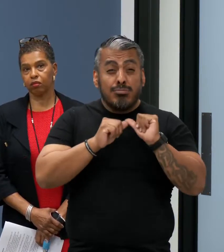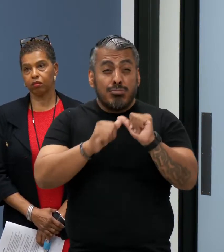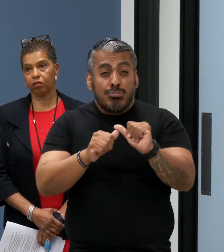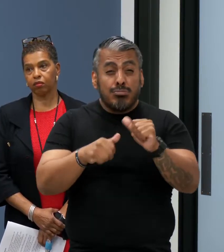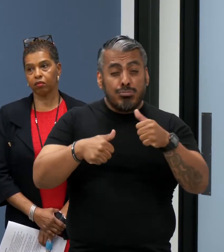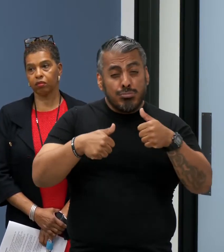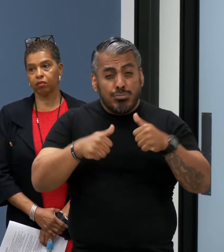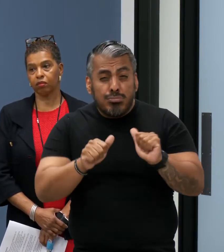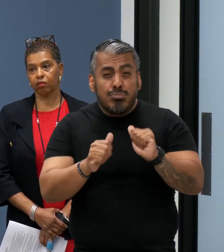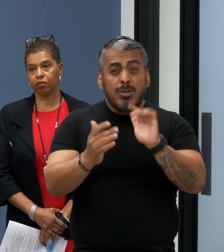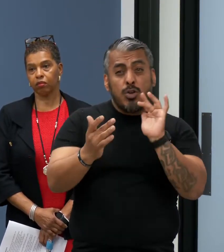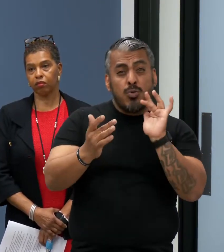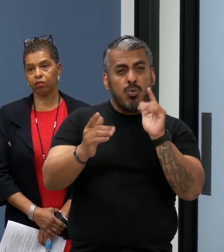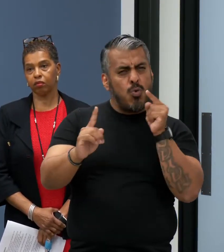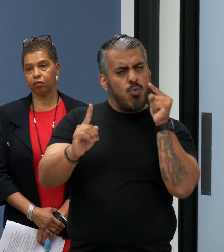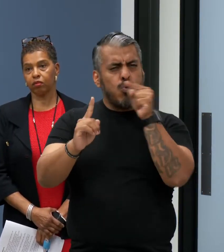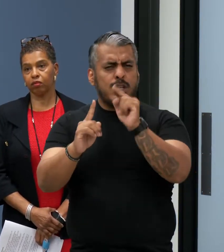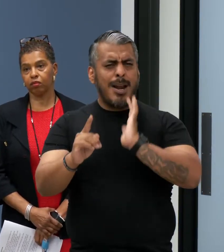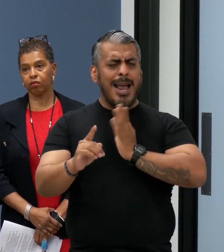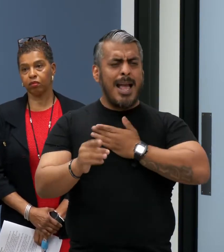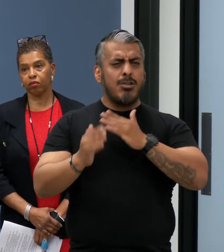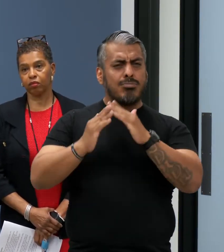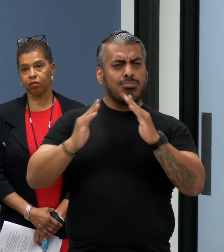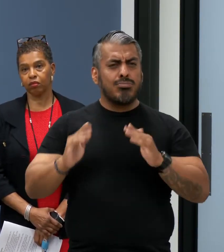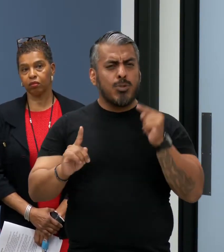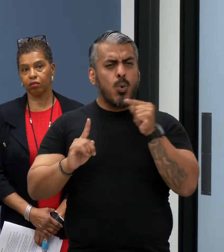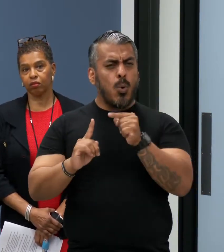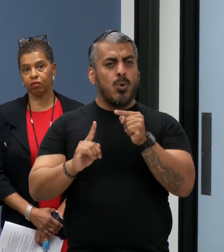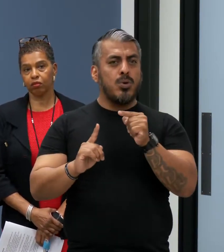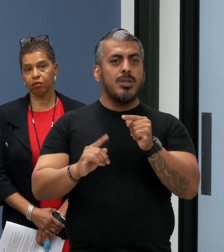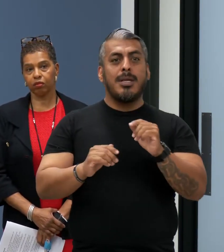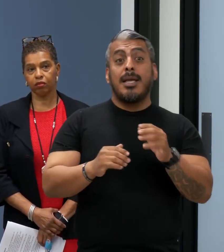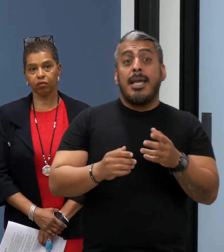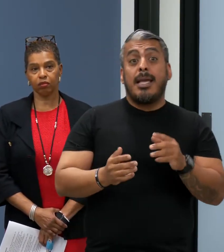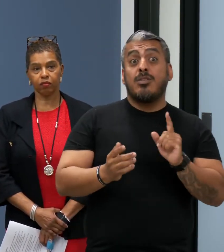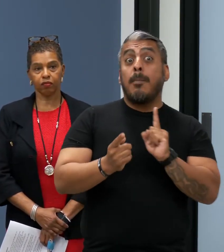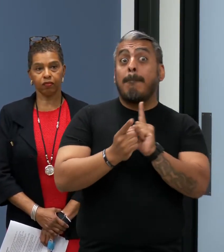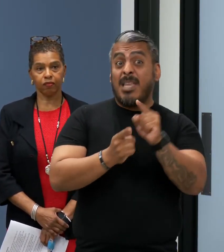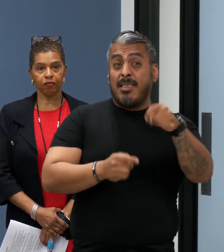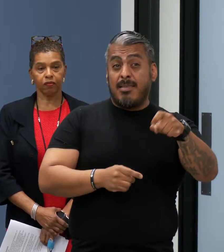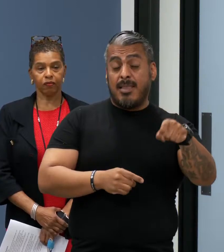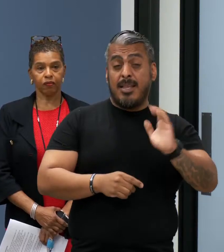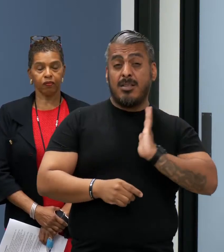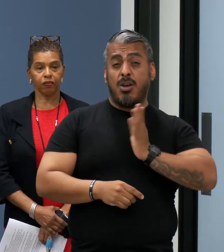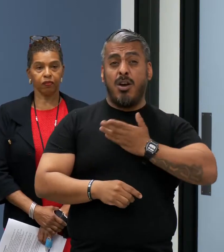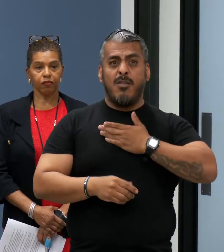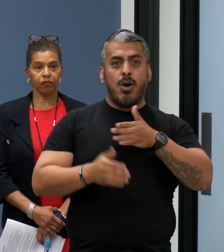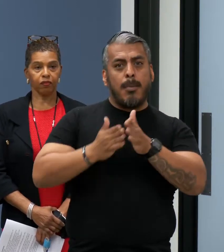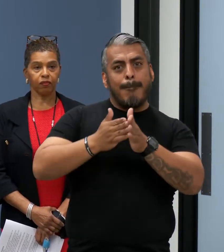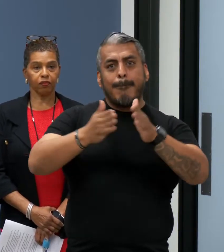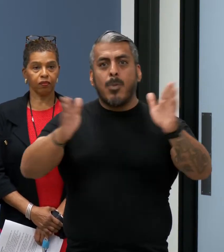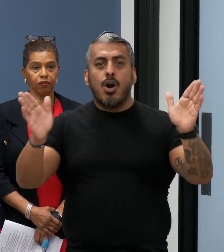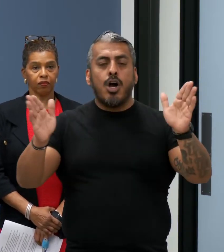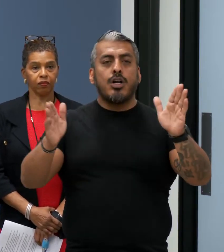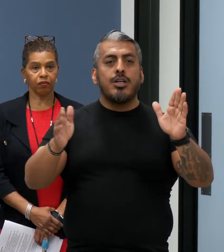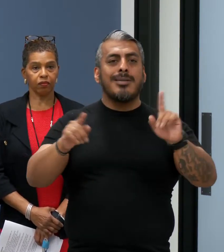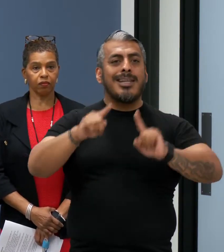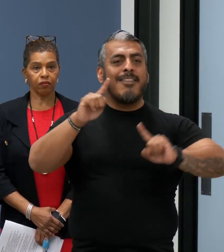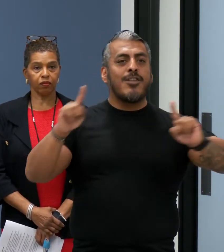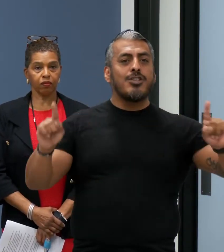these efforts to reach our housing goals and help to ensure a range of housing options that meets the needs of our diverse